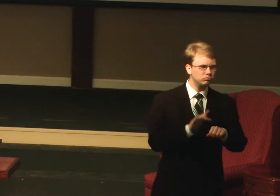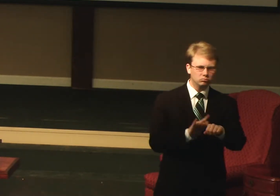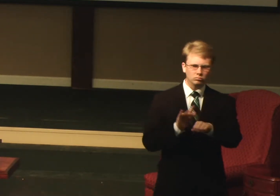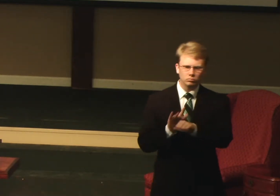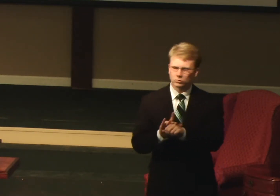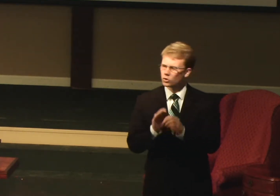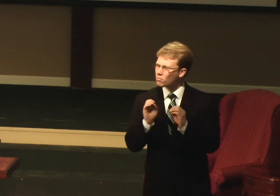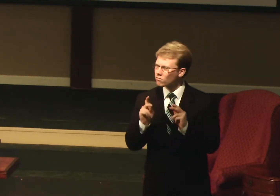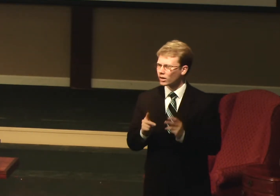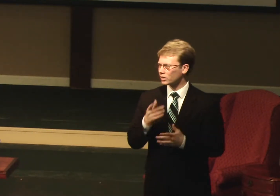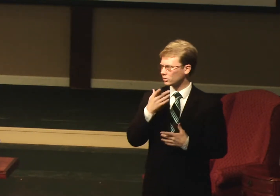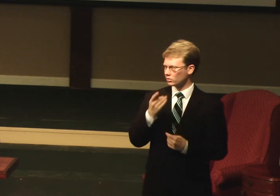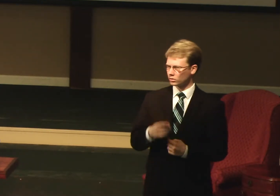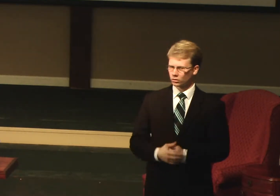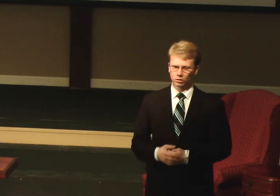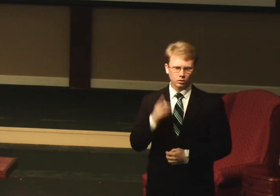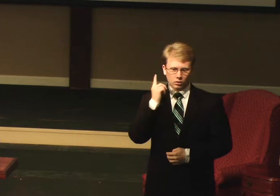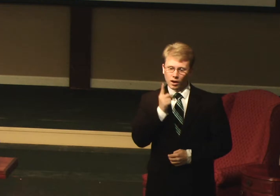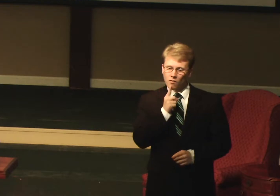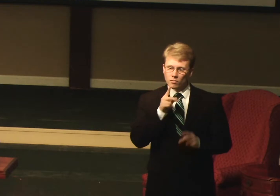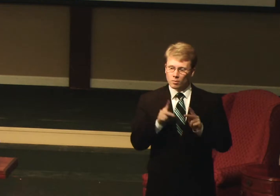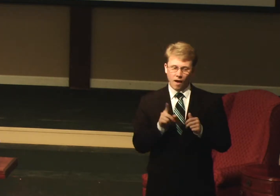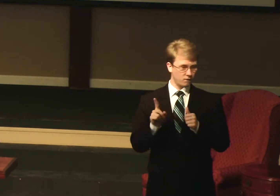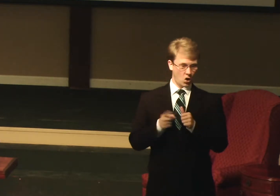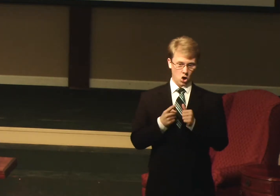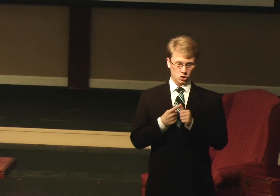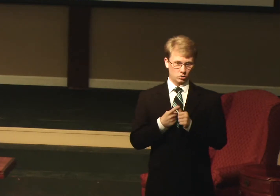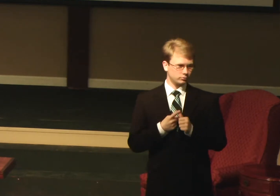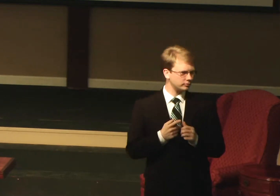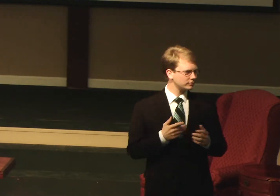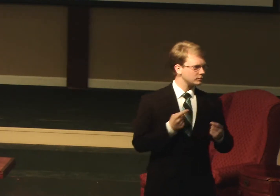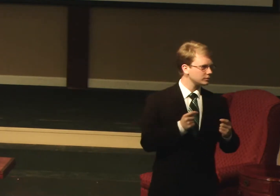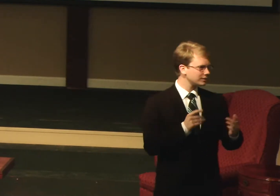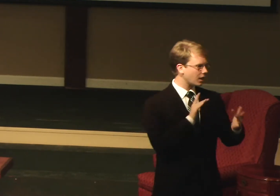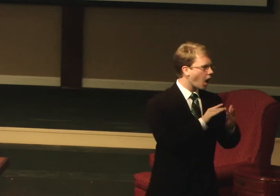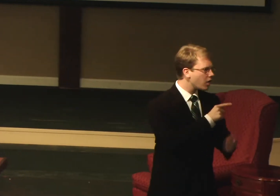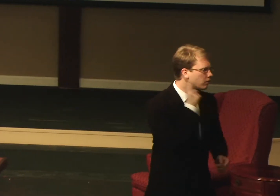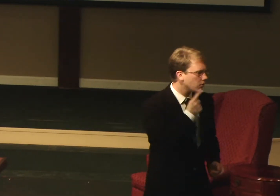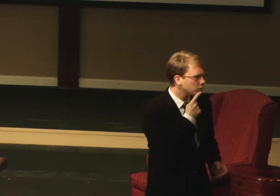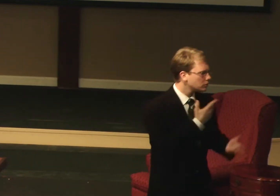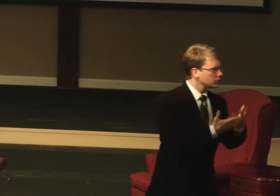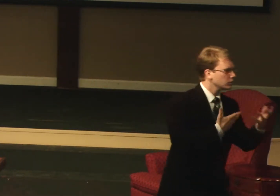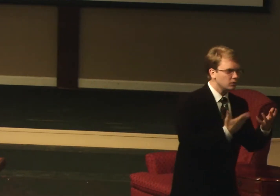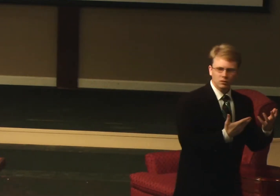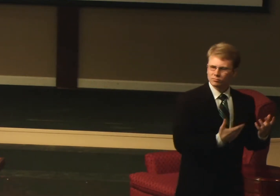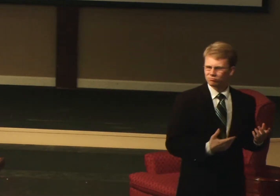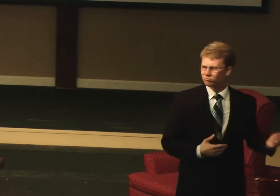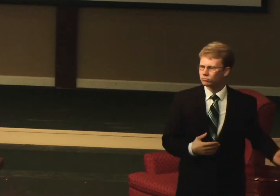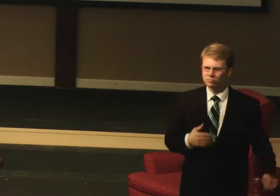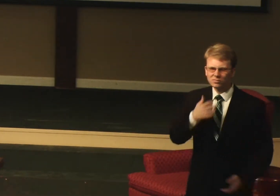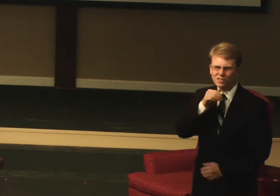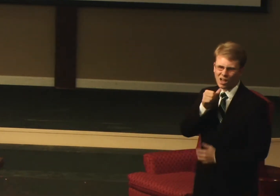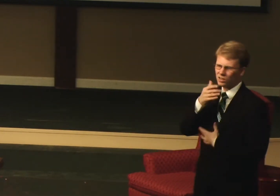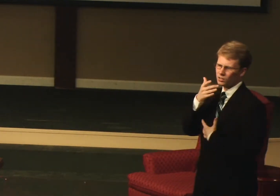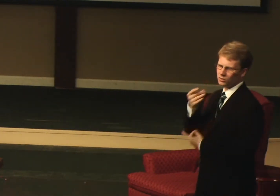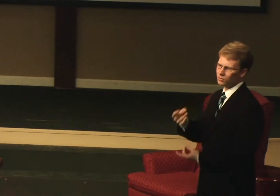to do. How do you reach out to deaf people? You go, you try to say, hey, do you have anybody here that's